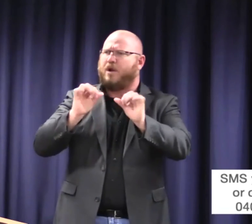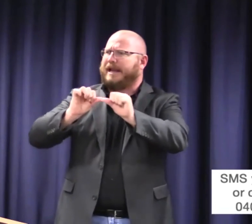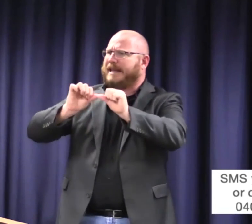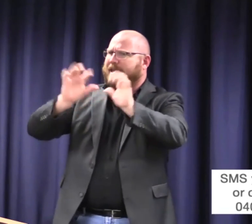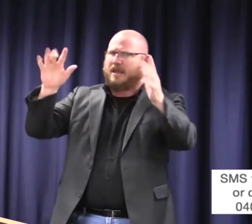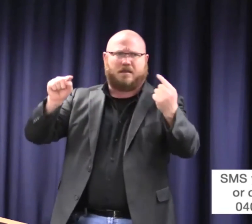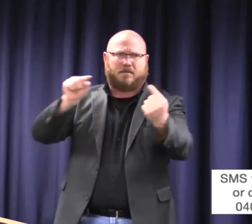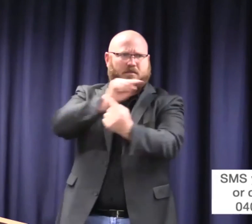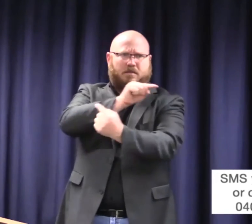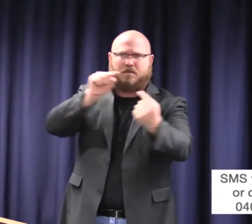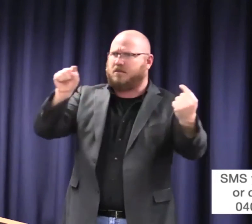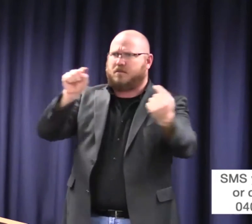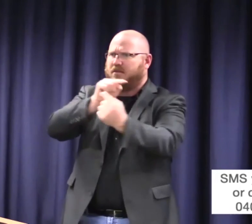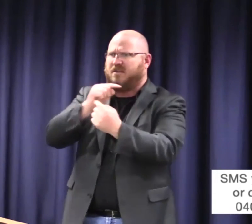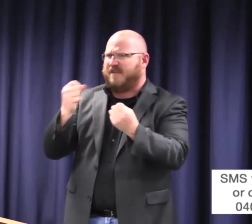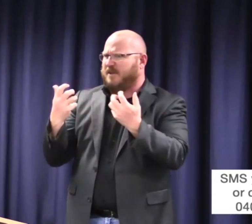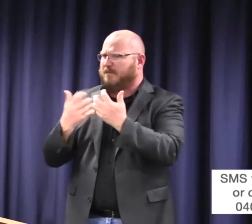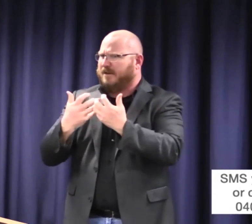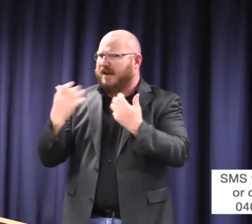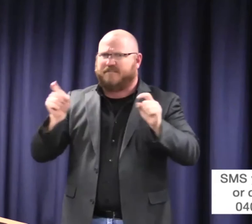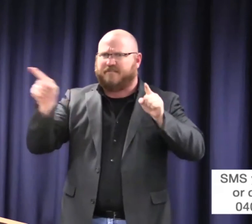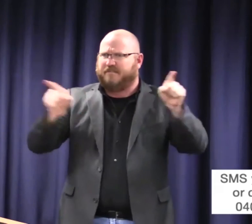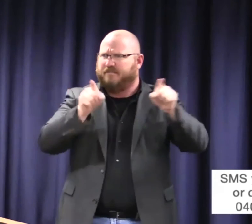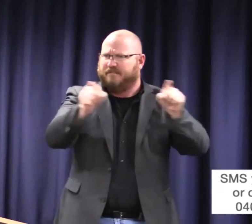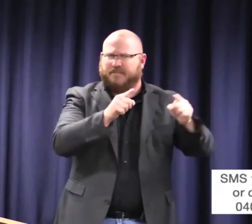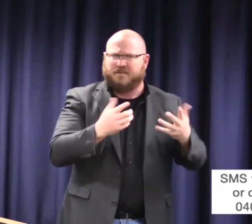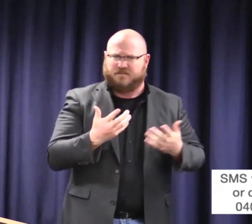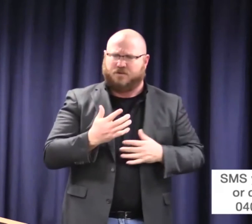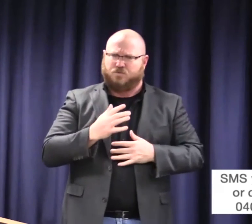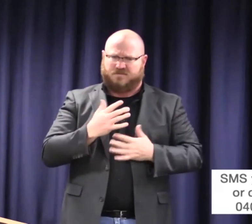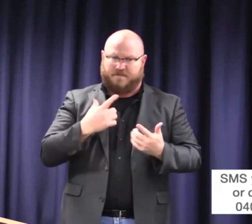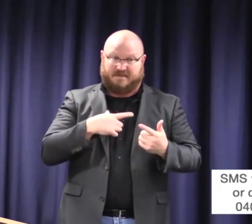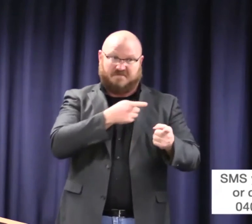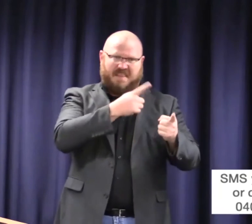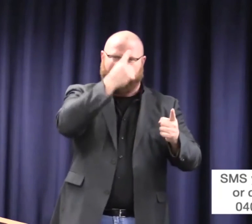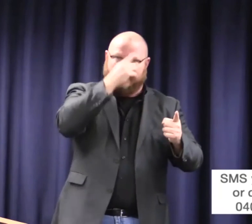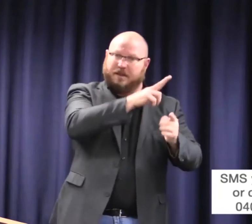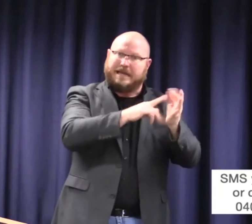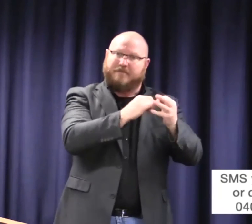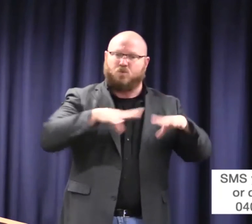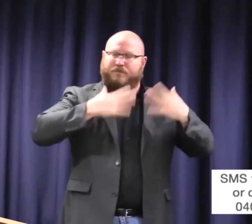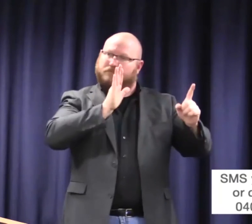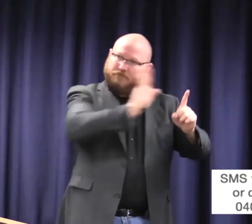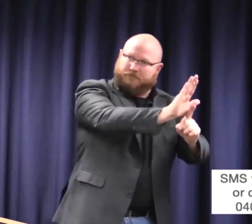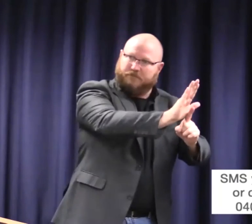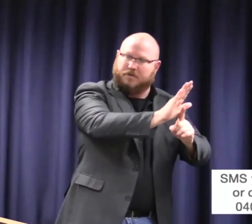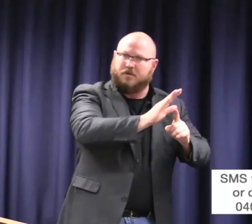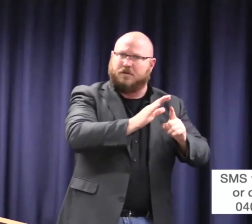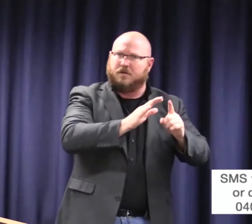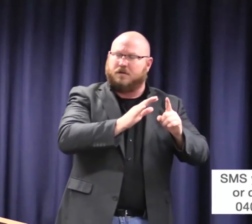there's been a lot of back and forth as to who is responsible for what, and a lot of confusion.